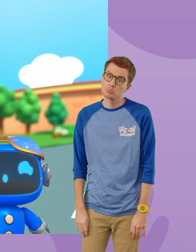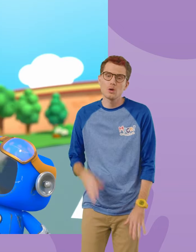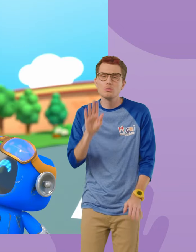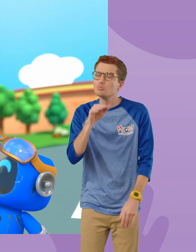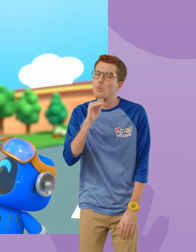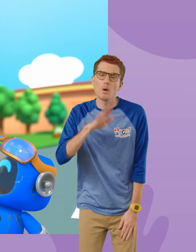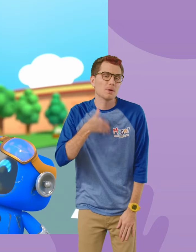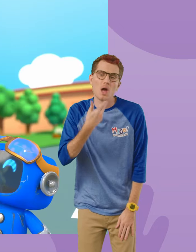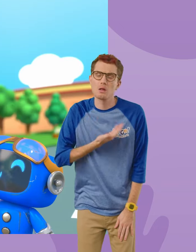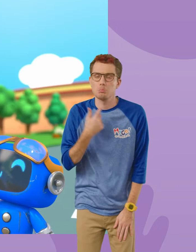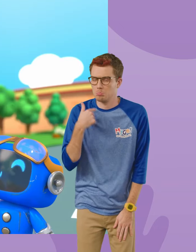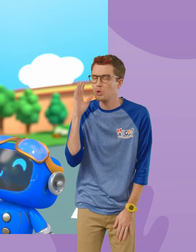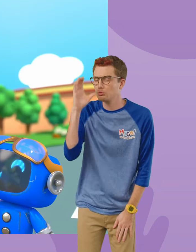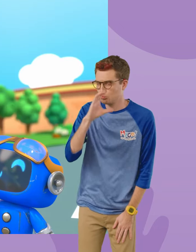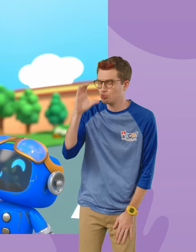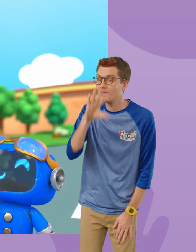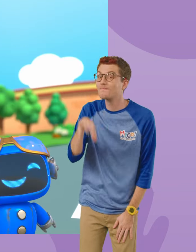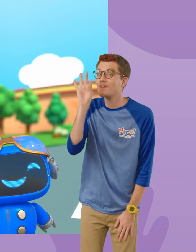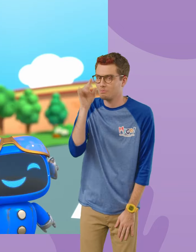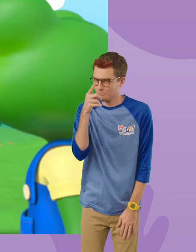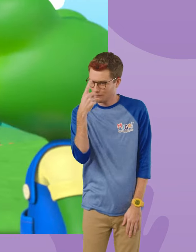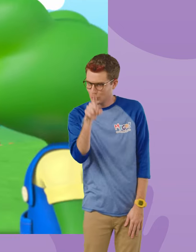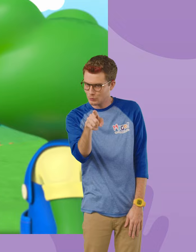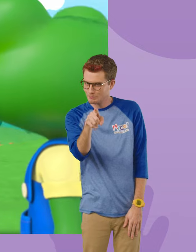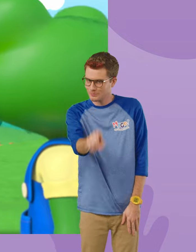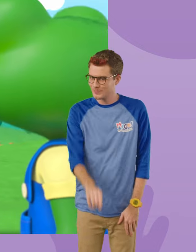Don't be upset. We'll find it for you.